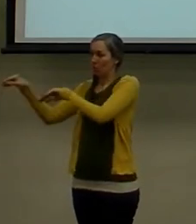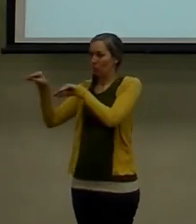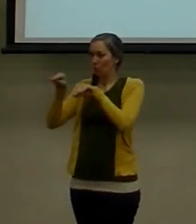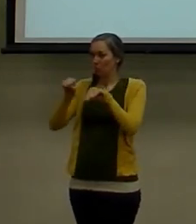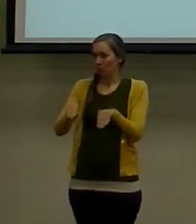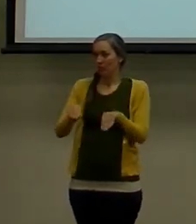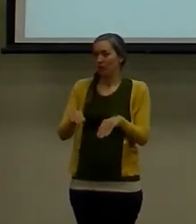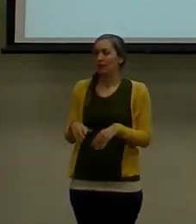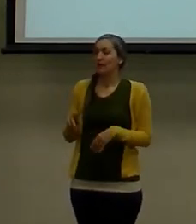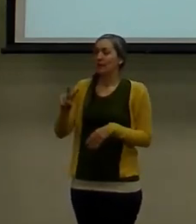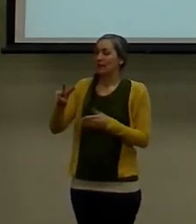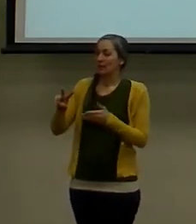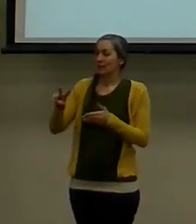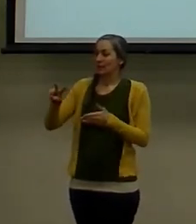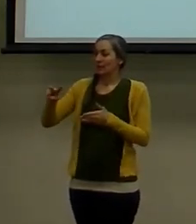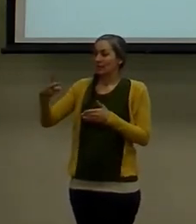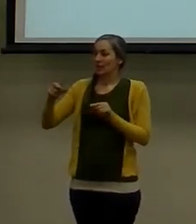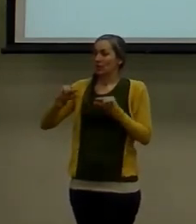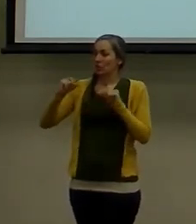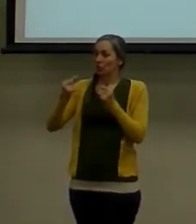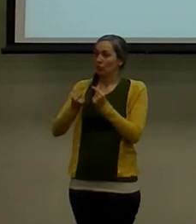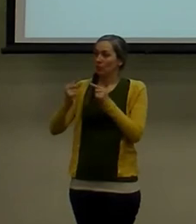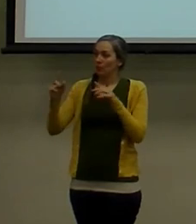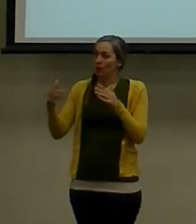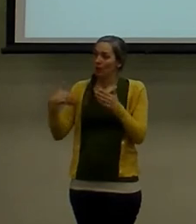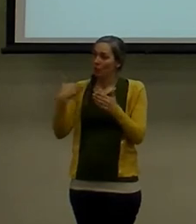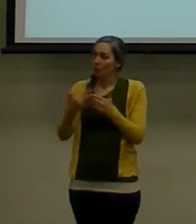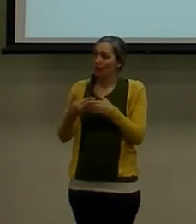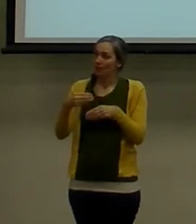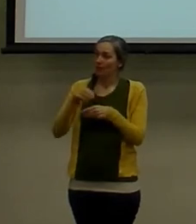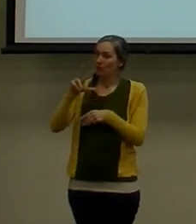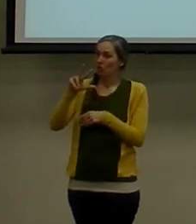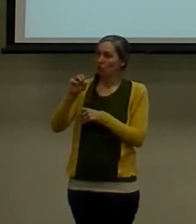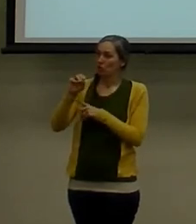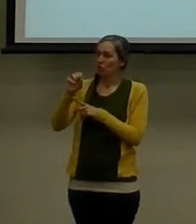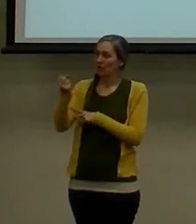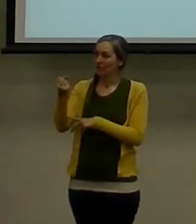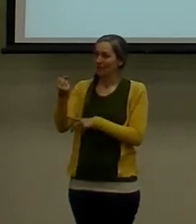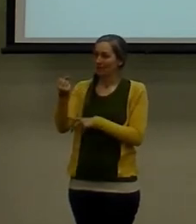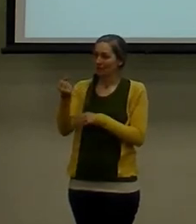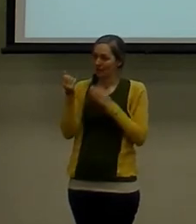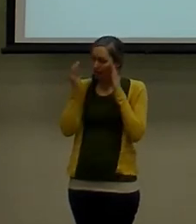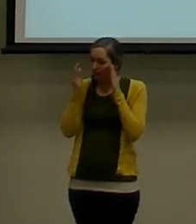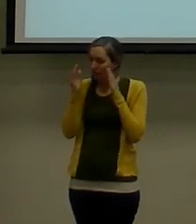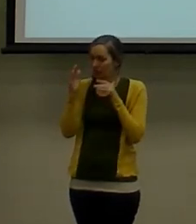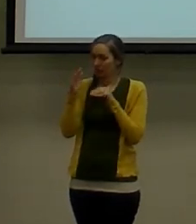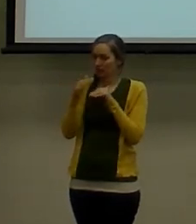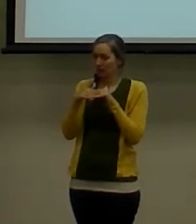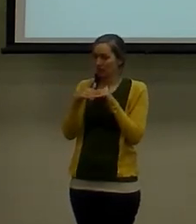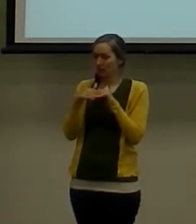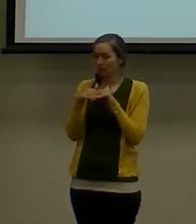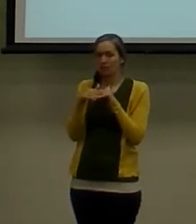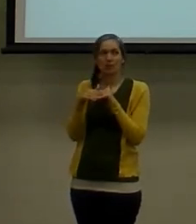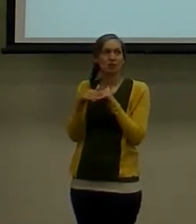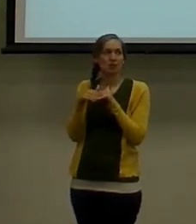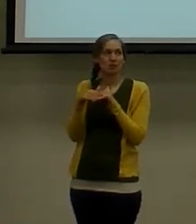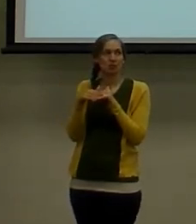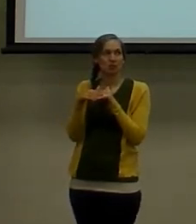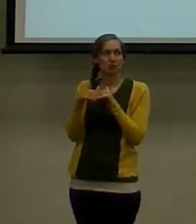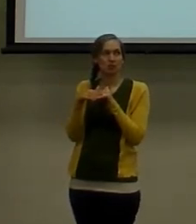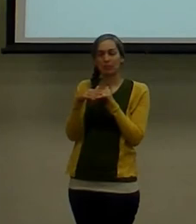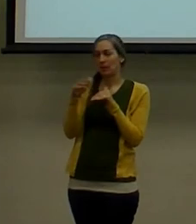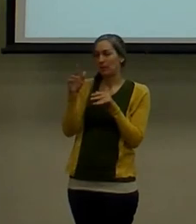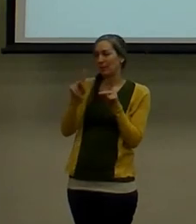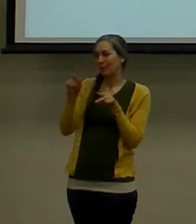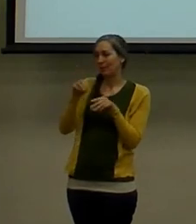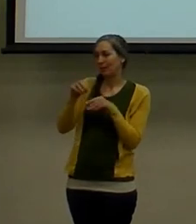group came during the 30s, concentrated their work among the Khmu, Yu tribe people in